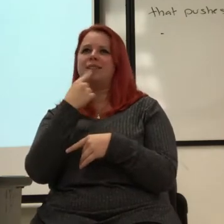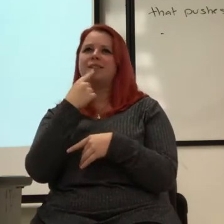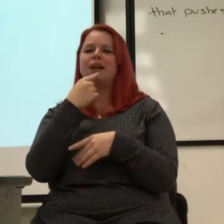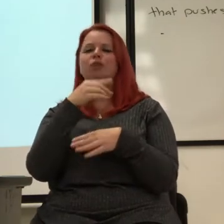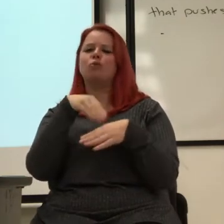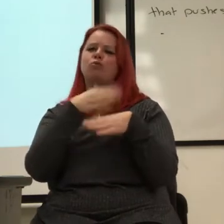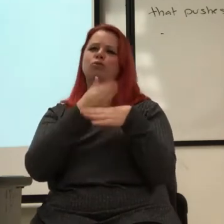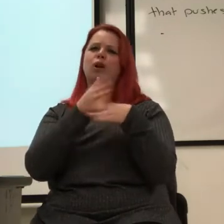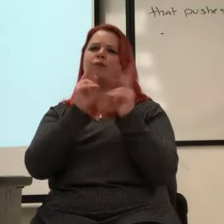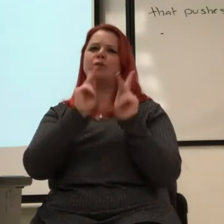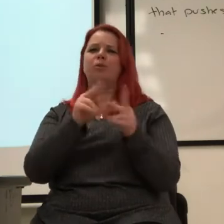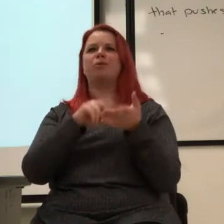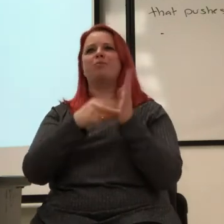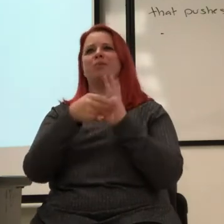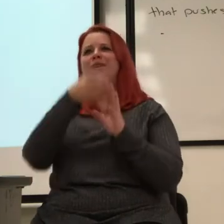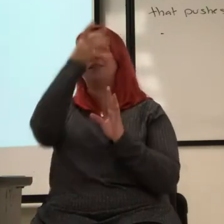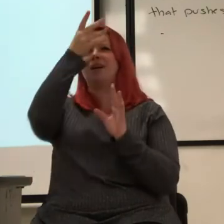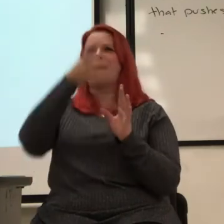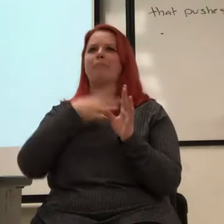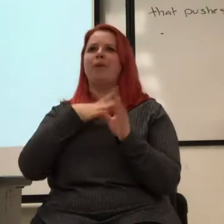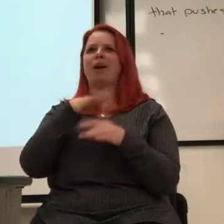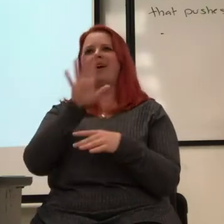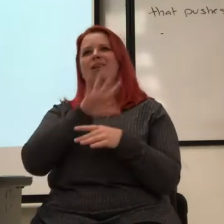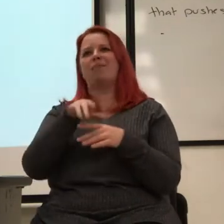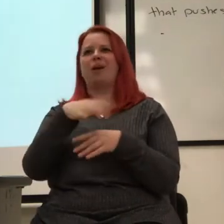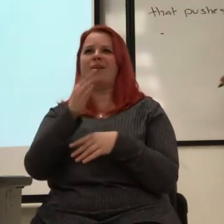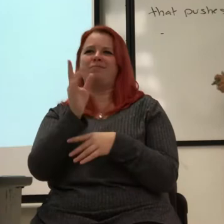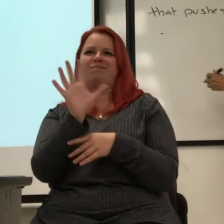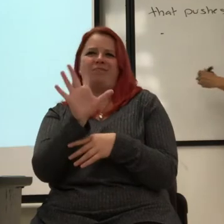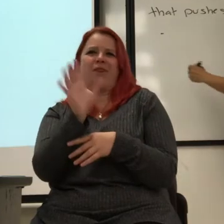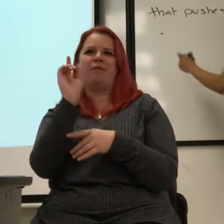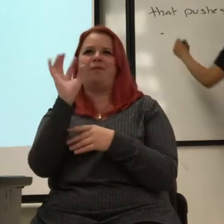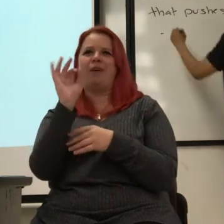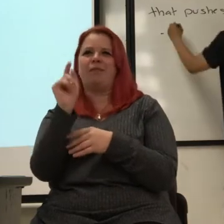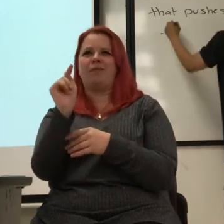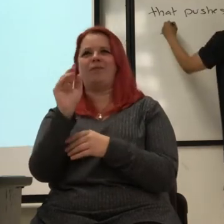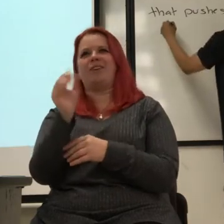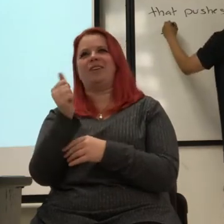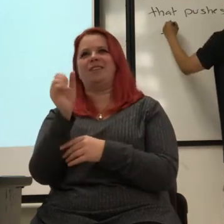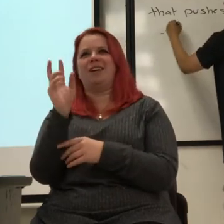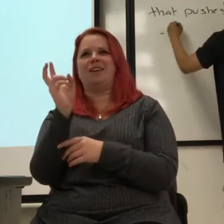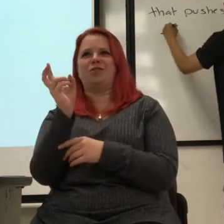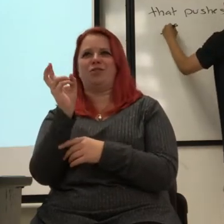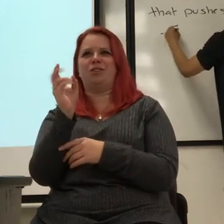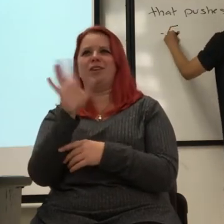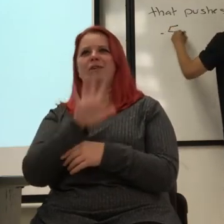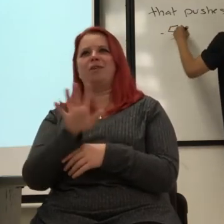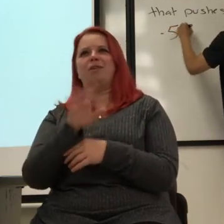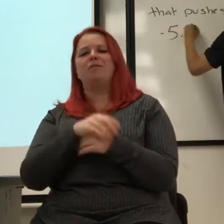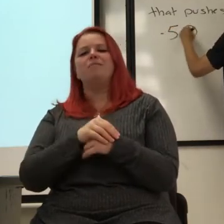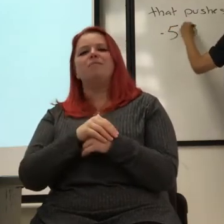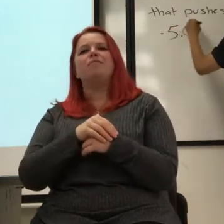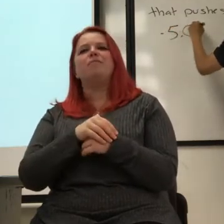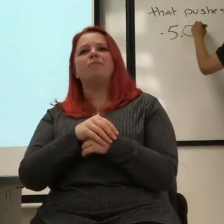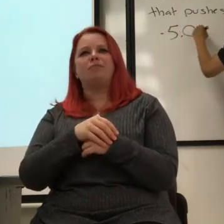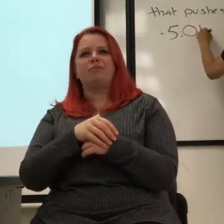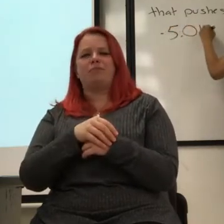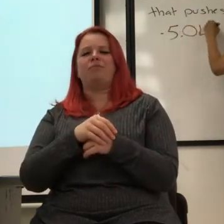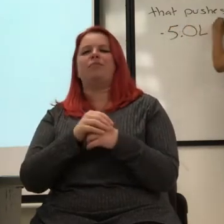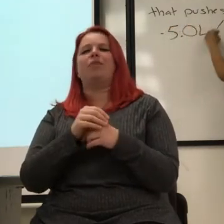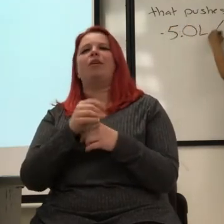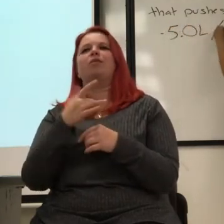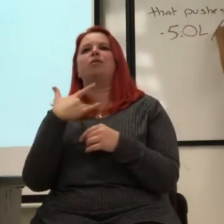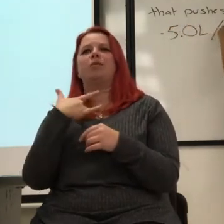175 pounds, something like that. Okay, but the average adult cardiac output is about